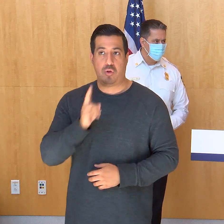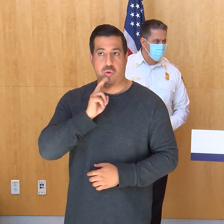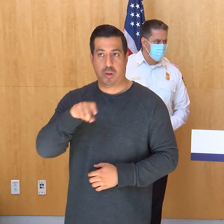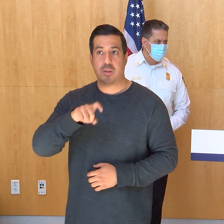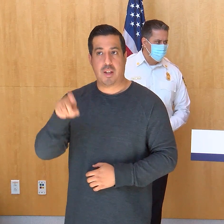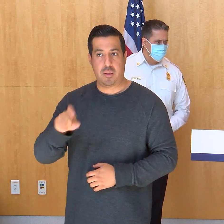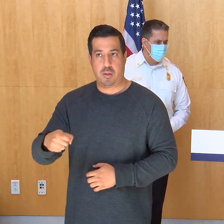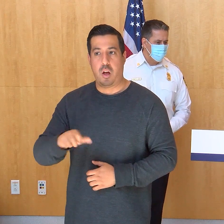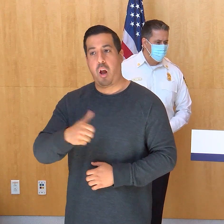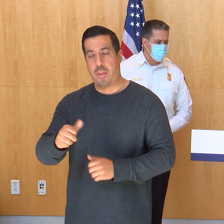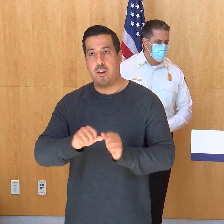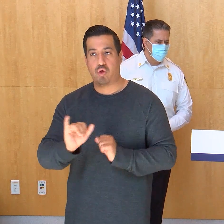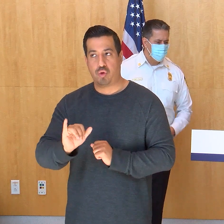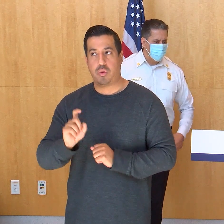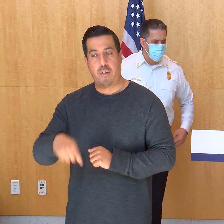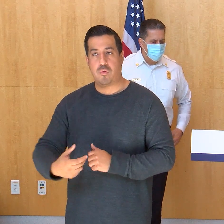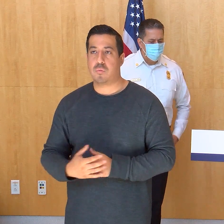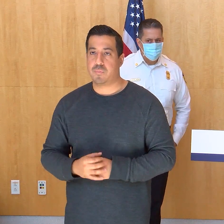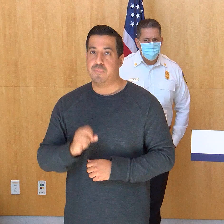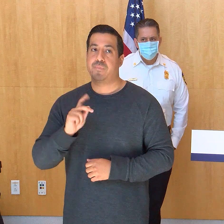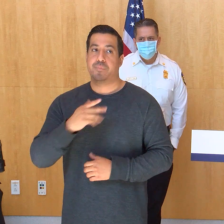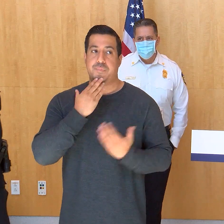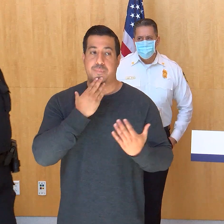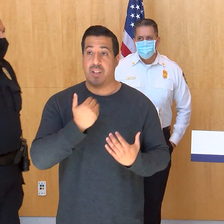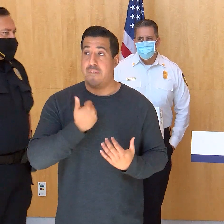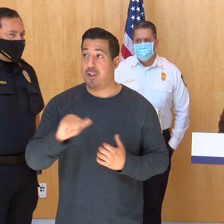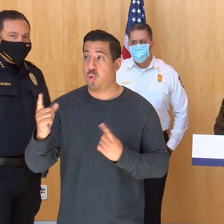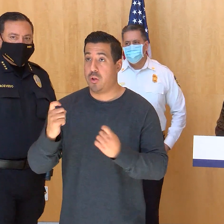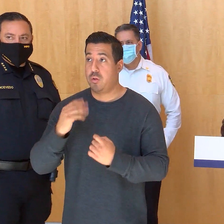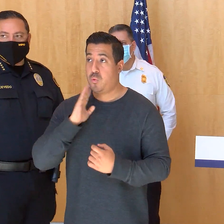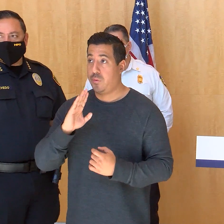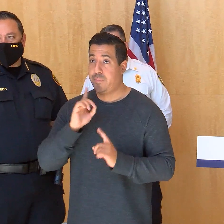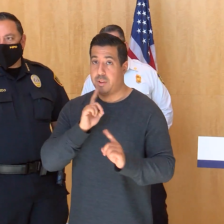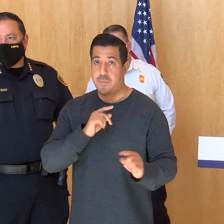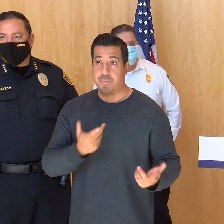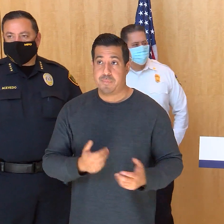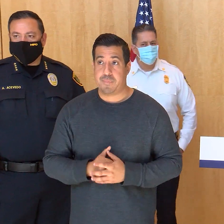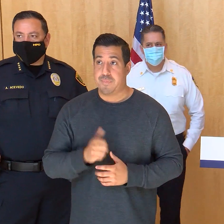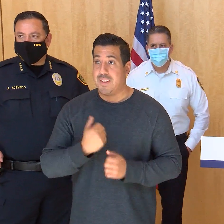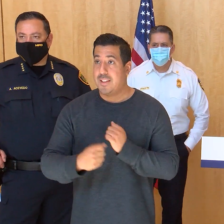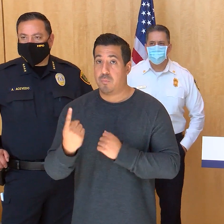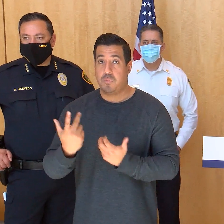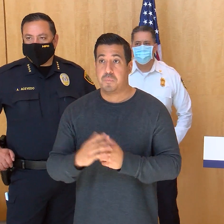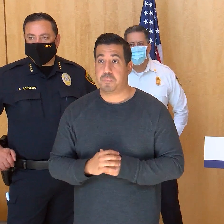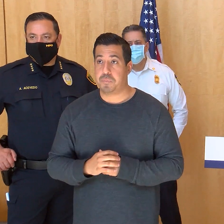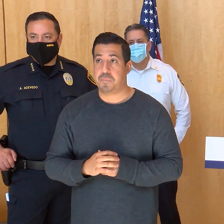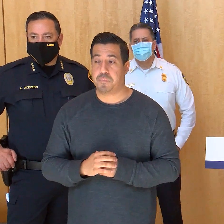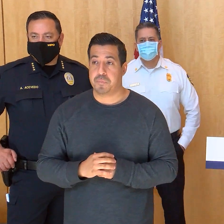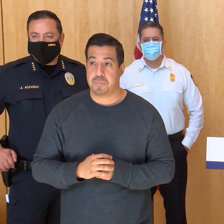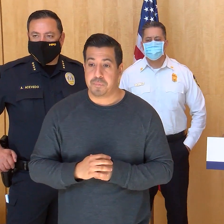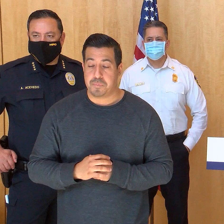Thank you. among other areas. Thank you. Thank you, Congressman. We'll stop and take any questions you may have to anyone.